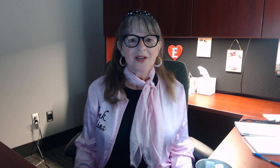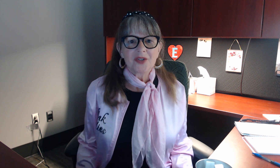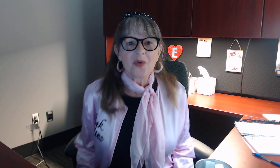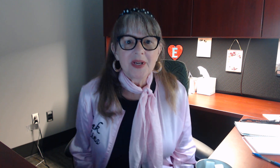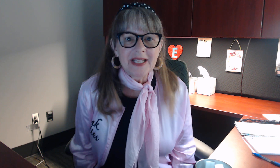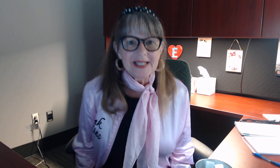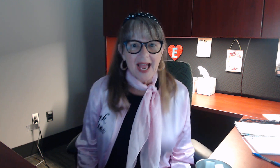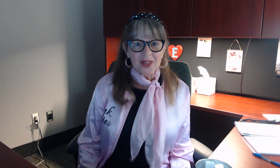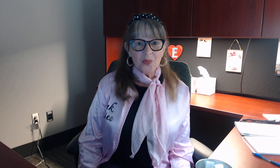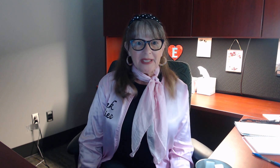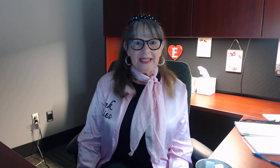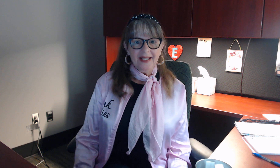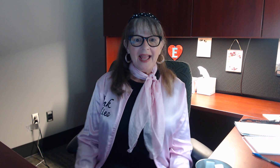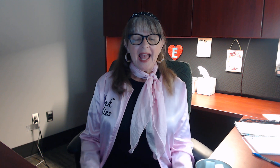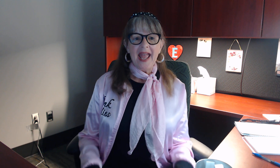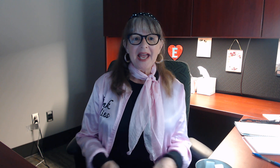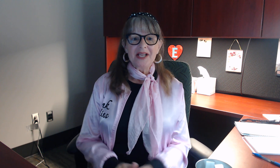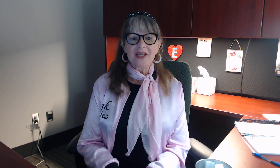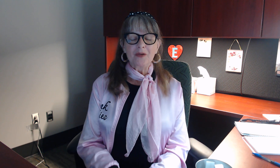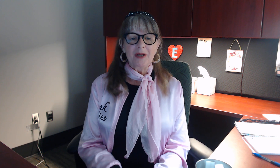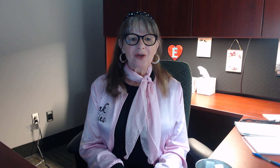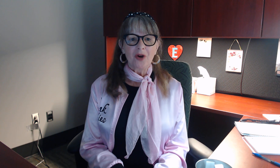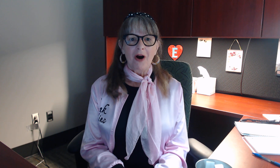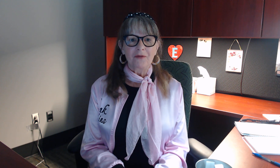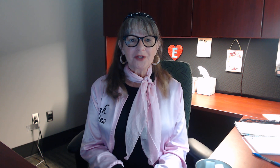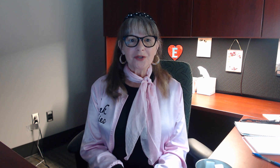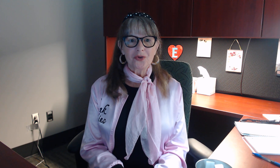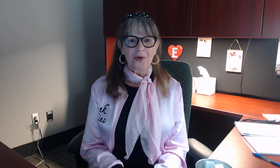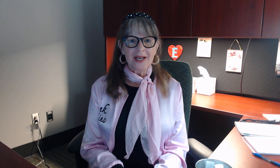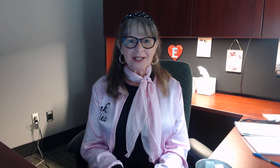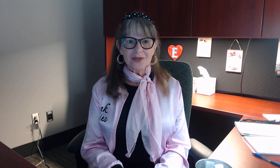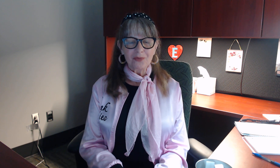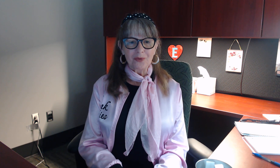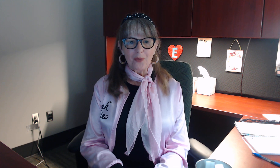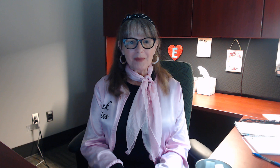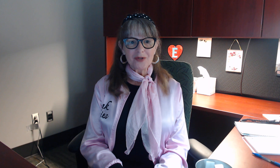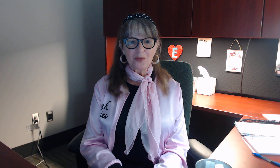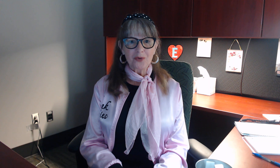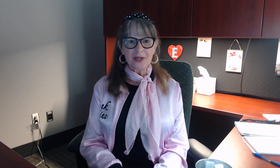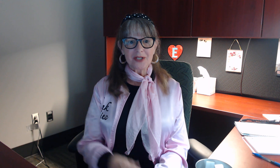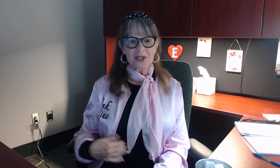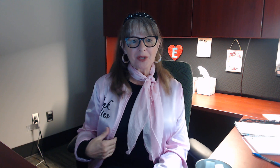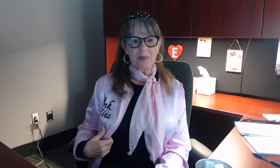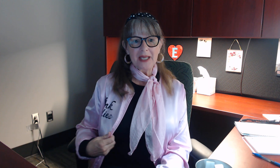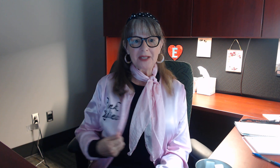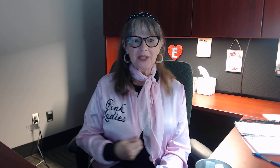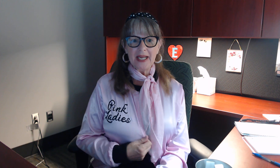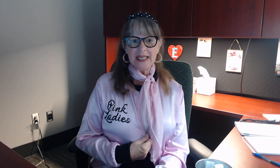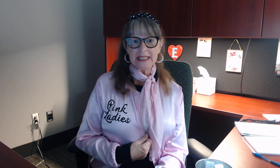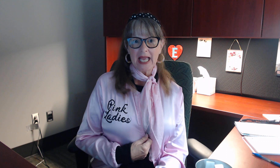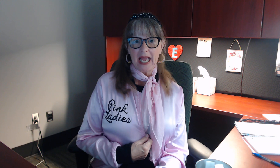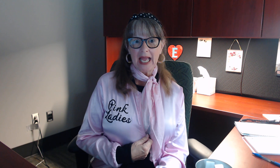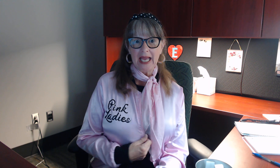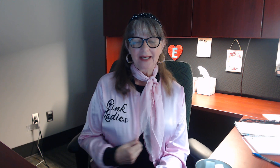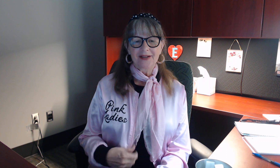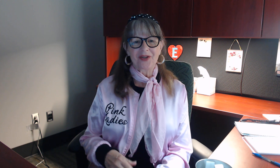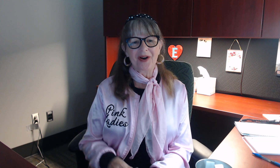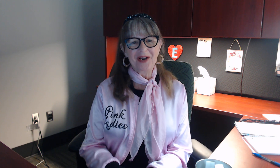So it is Halloween, and everybody in our office is dressed. We're women, so we're dressed as the pink ladies. So